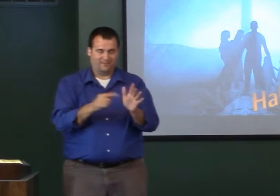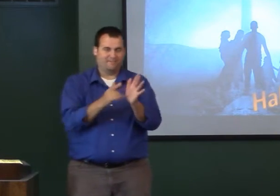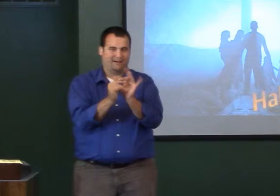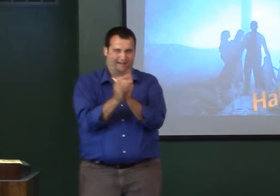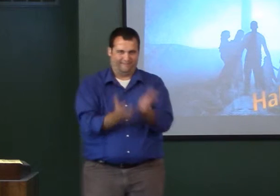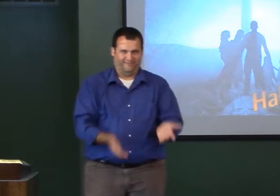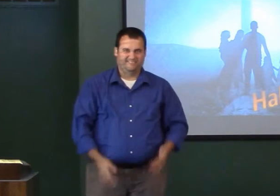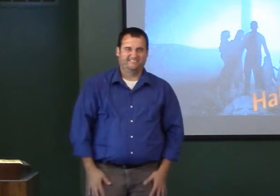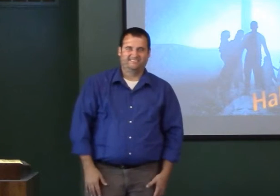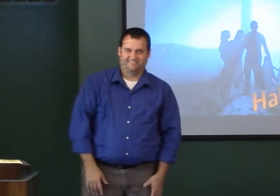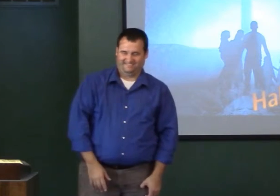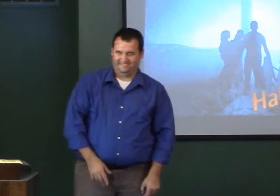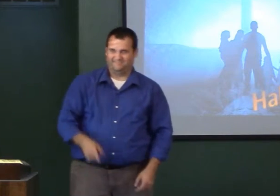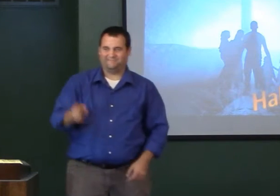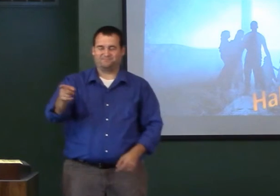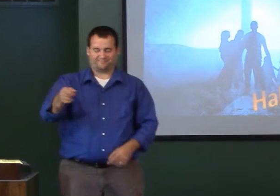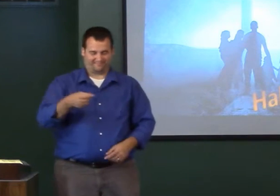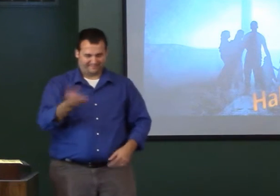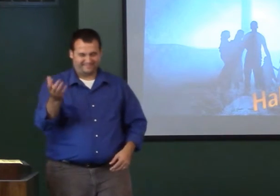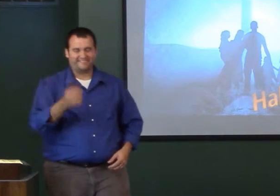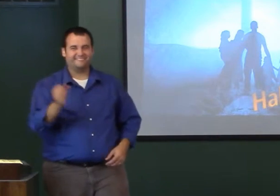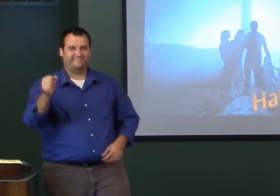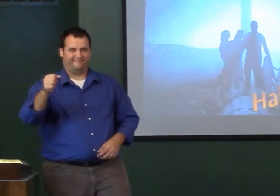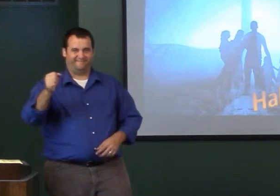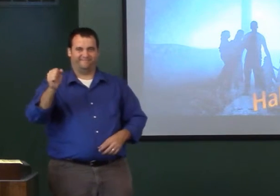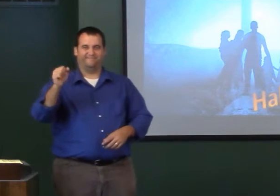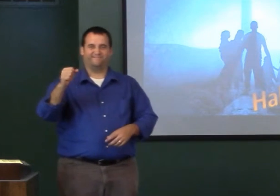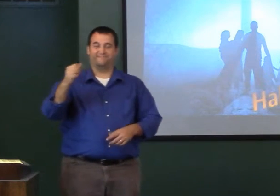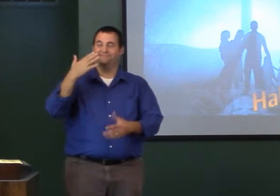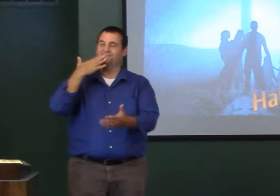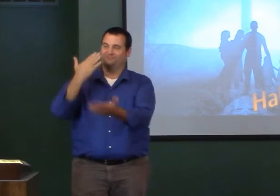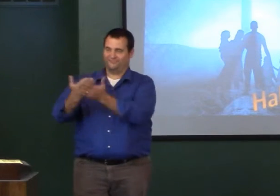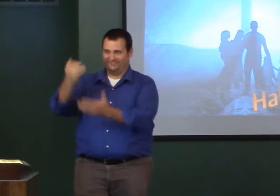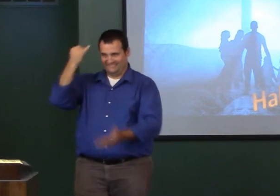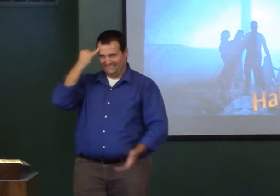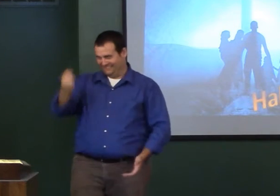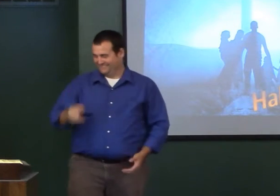a Bible verse and we give to the kids. Okay, that's a good idea.